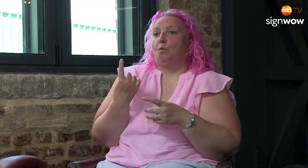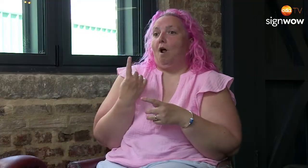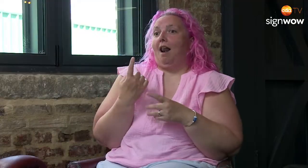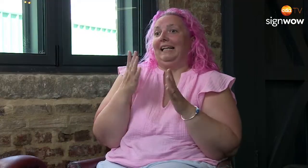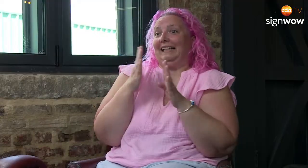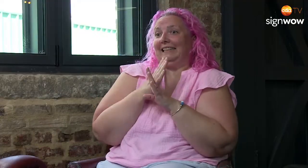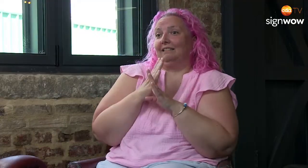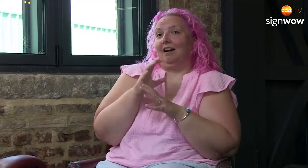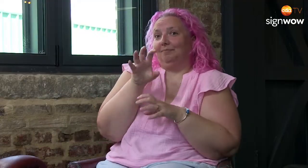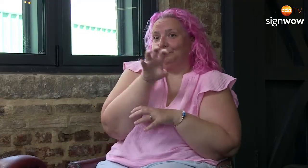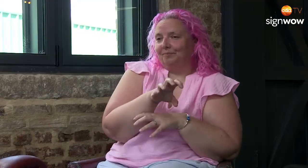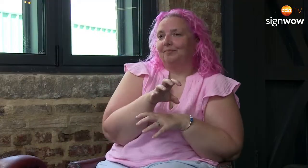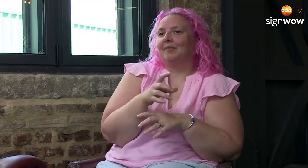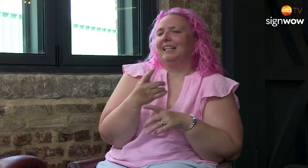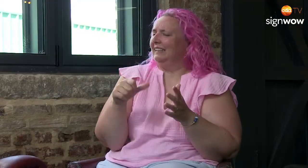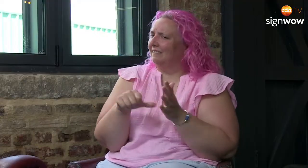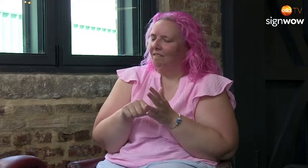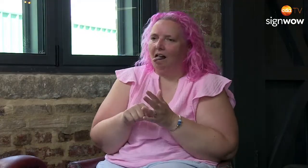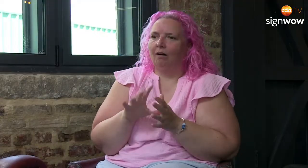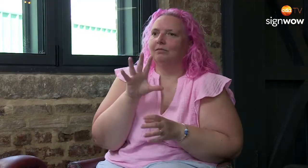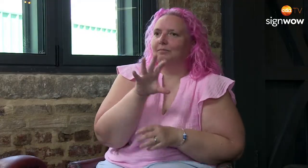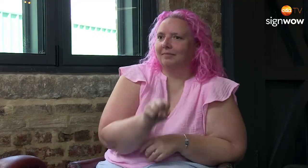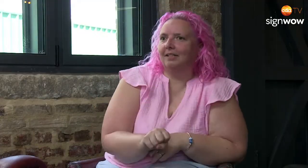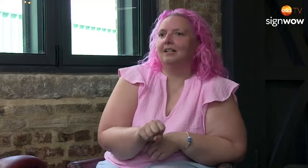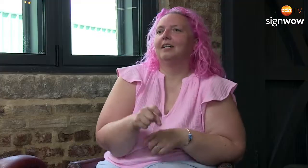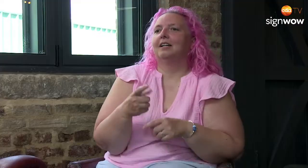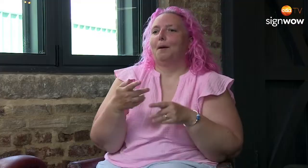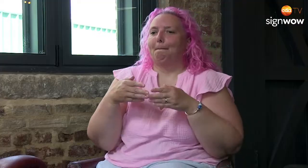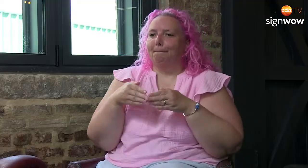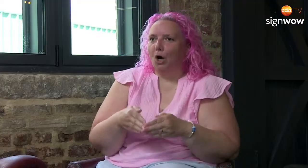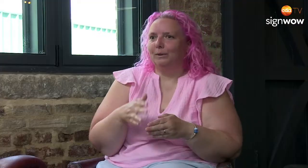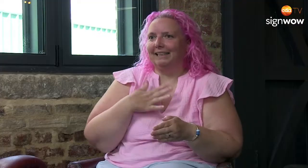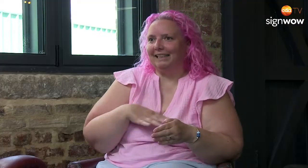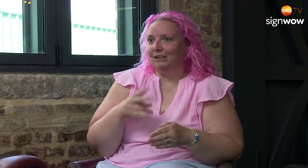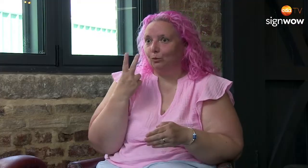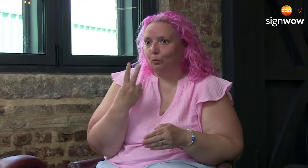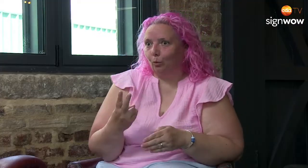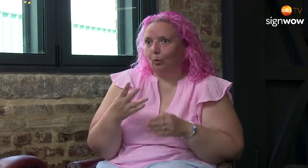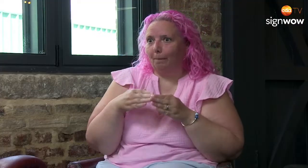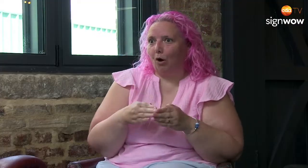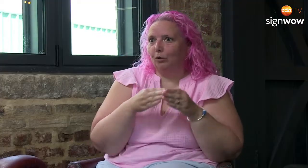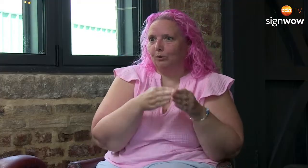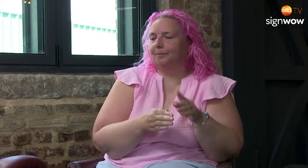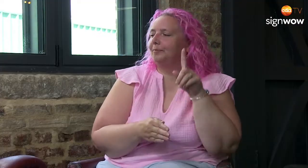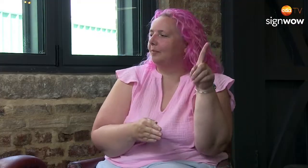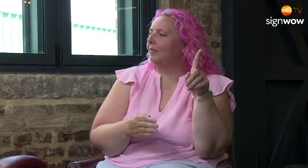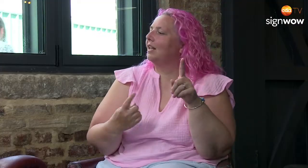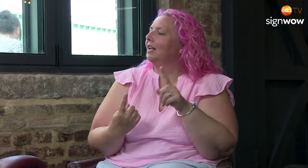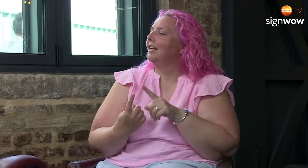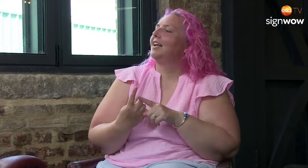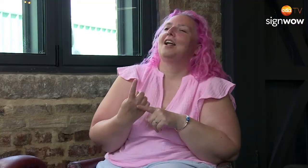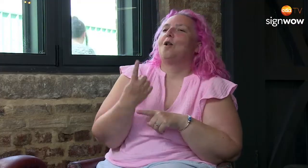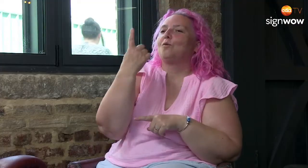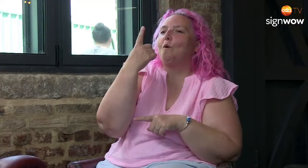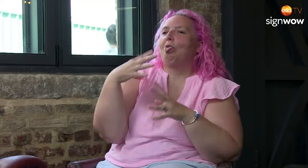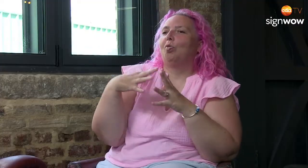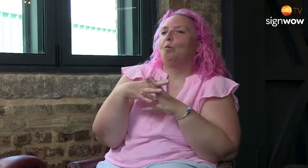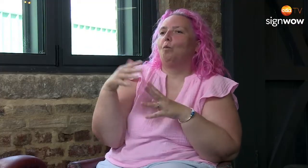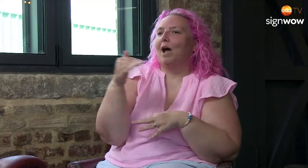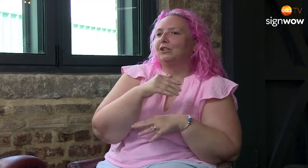it. But there's one place that's hidden. It's really, really difficult to find. So you actually need a boat. And